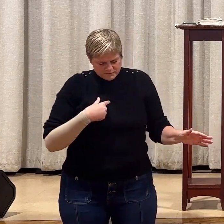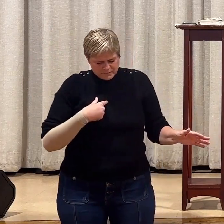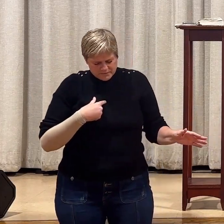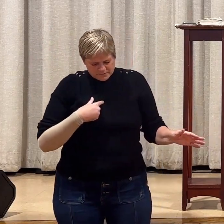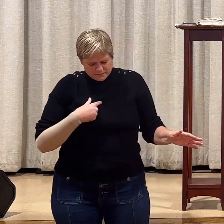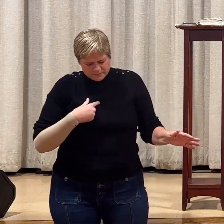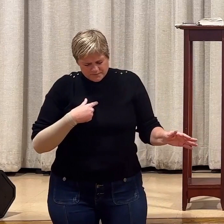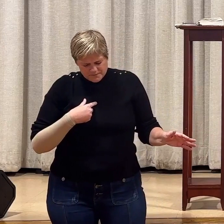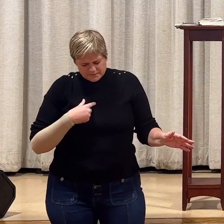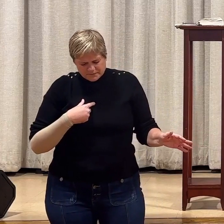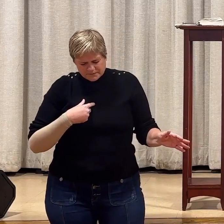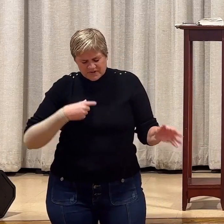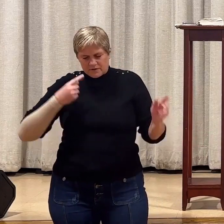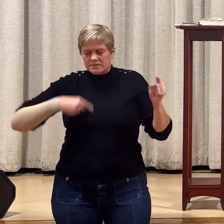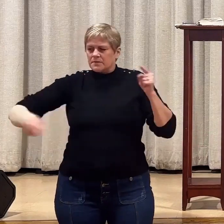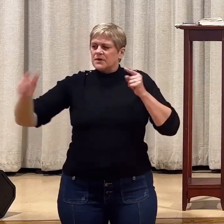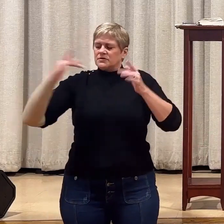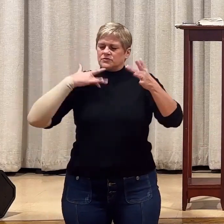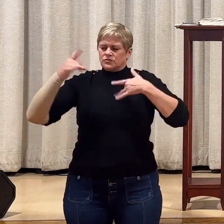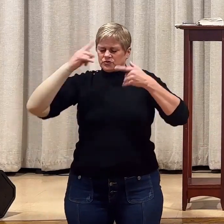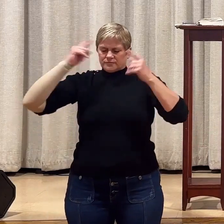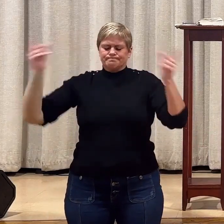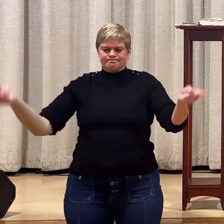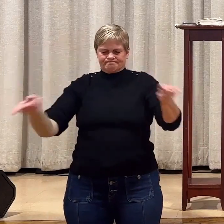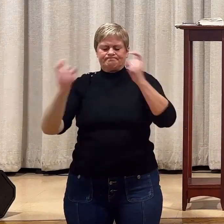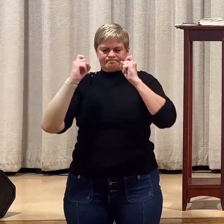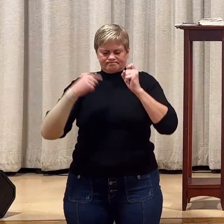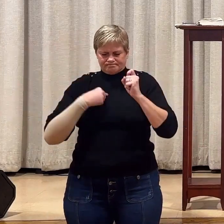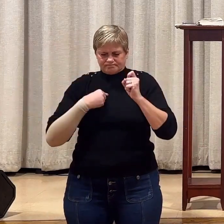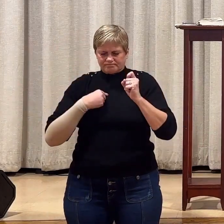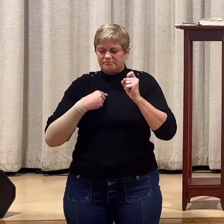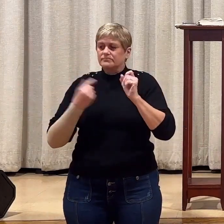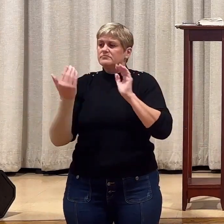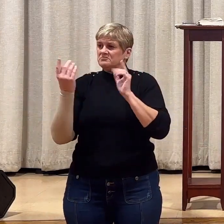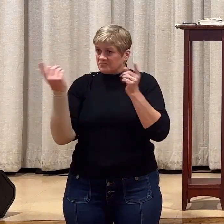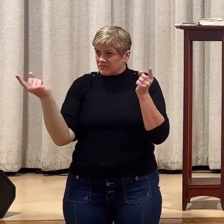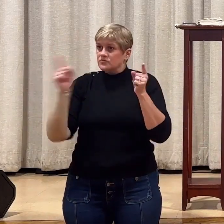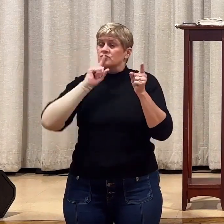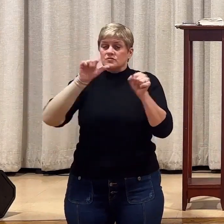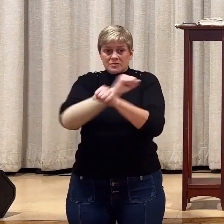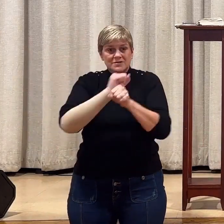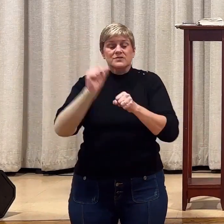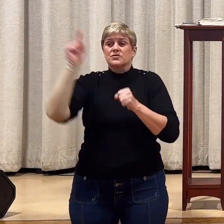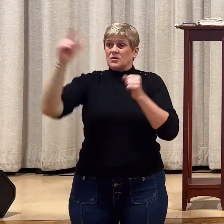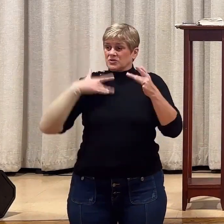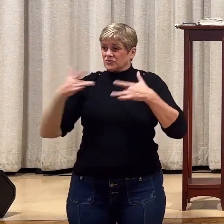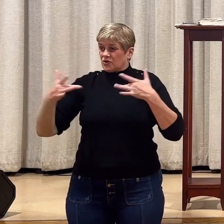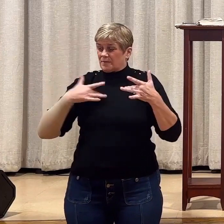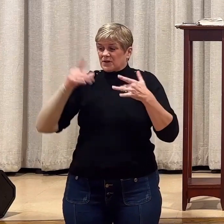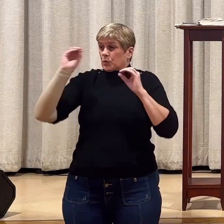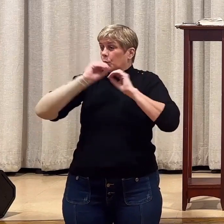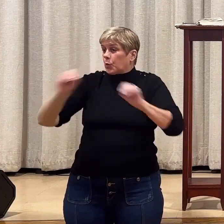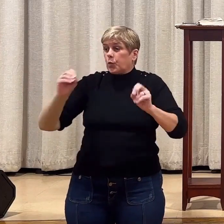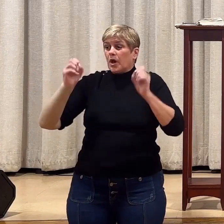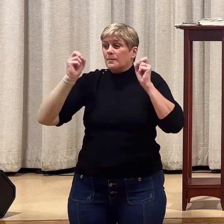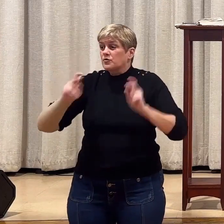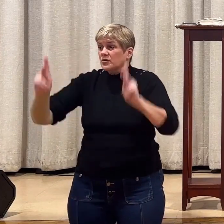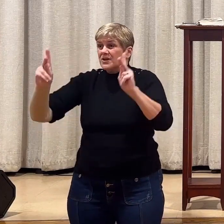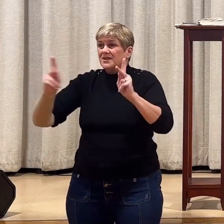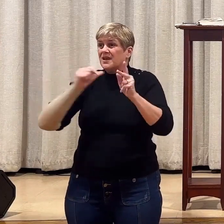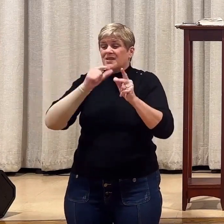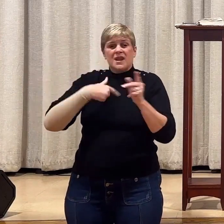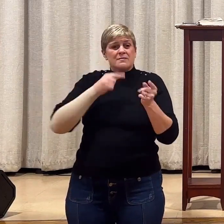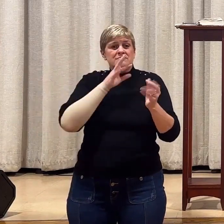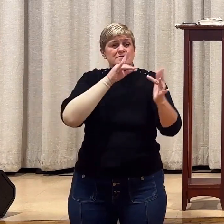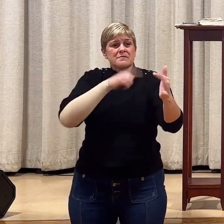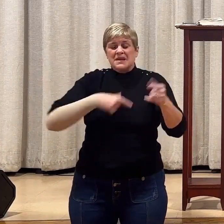That you revived your concern for me. Indeed, you were concerned, but you had no opportunity. Not that I'm speaking of being in need, for I've